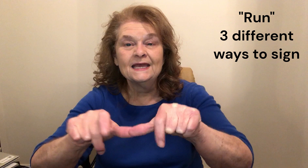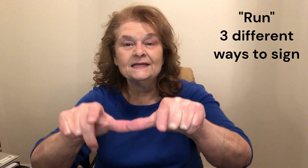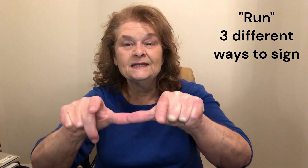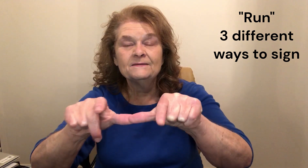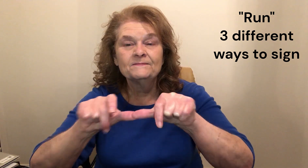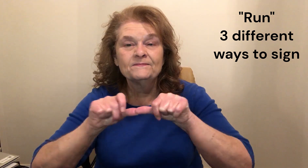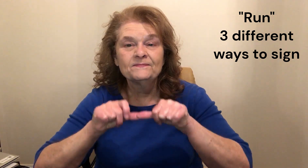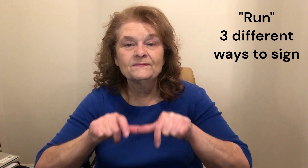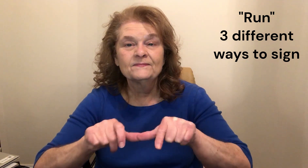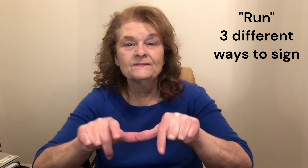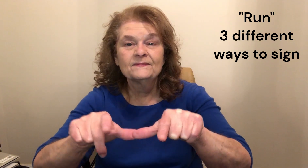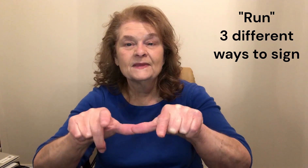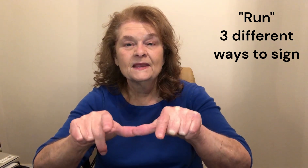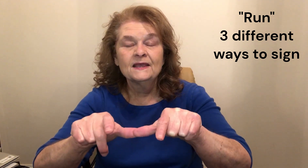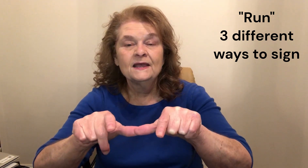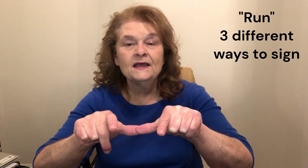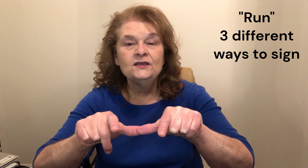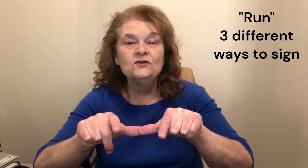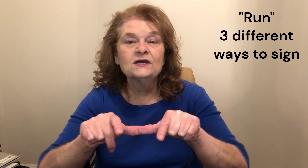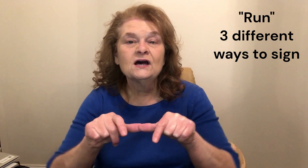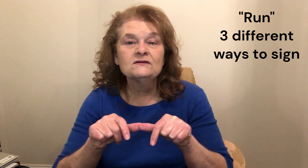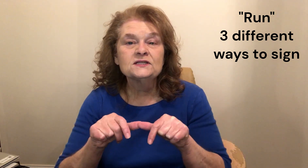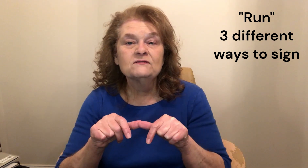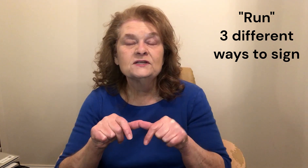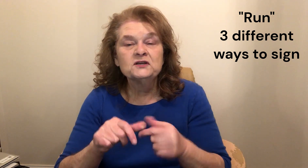ran. You could also do